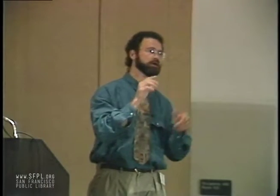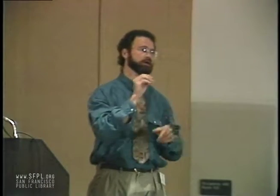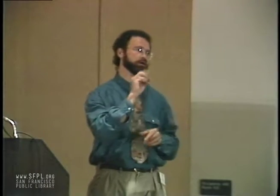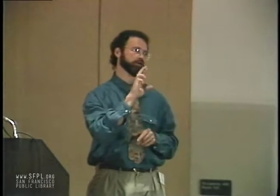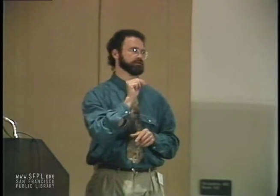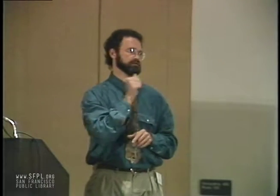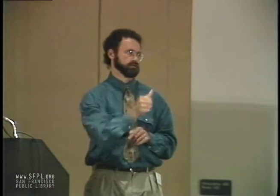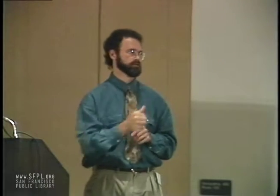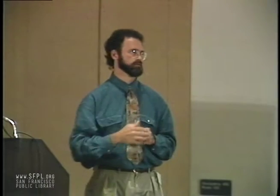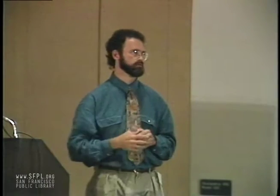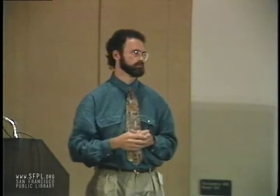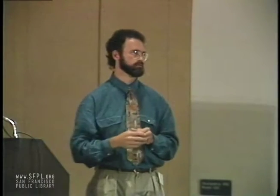in both languages.